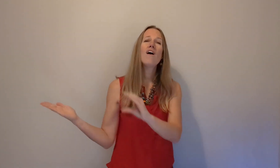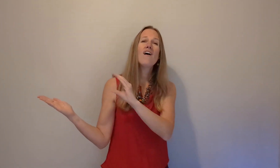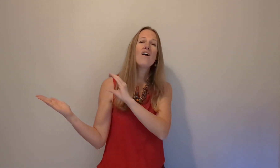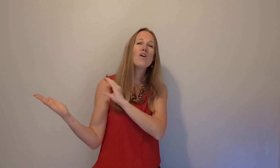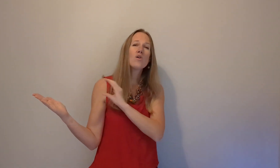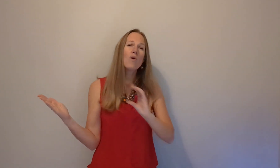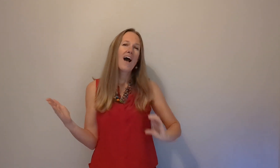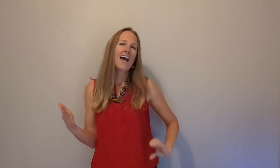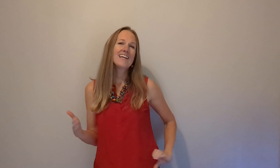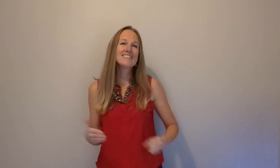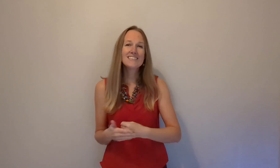born, Christ is